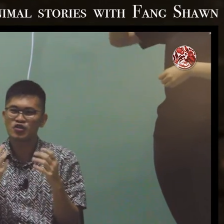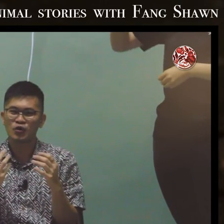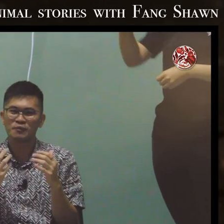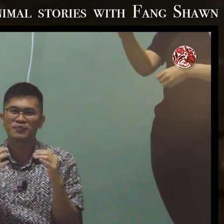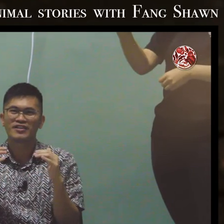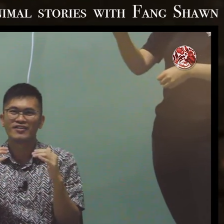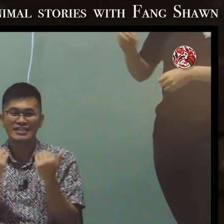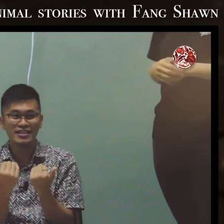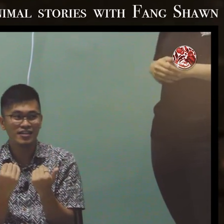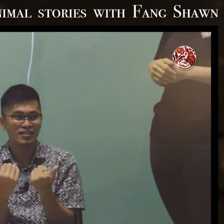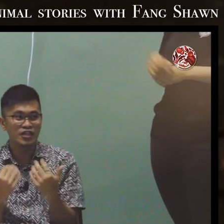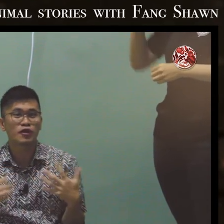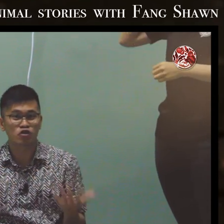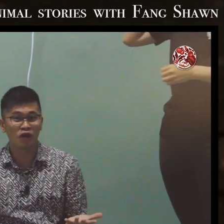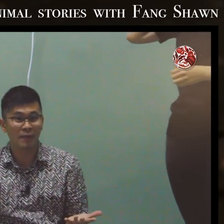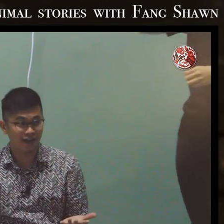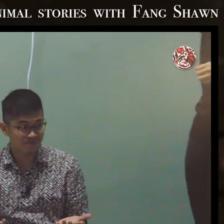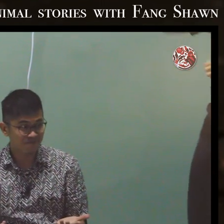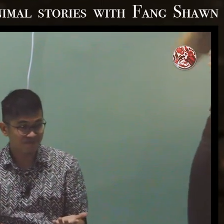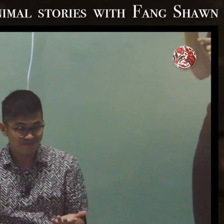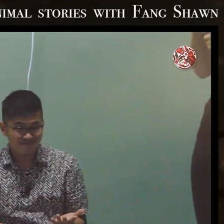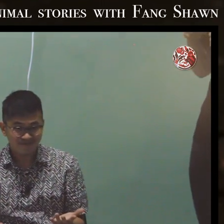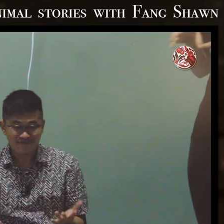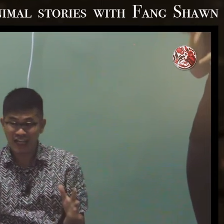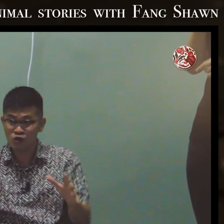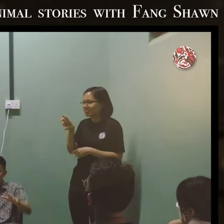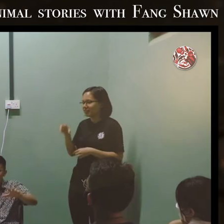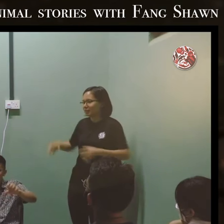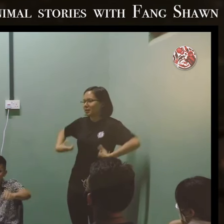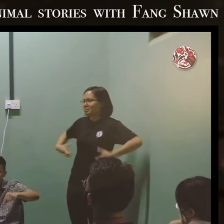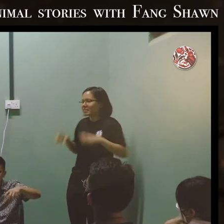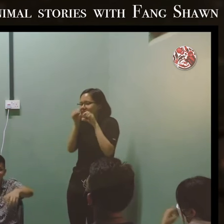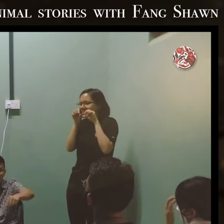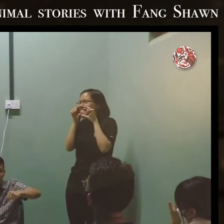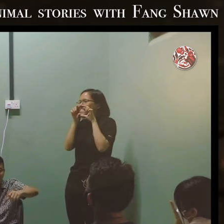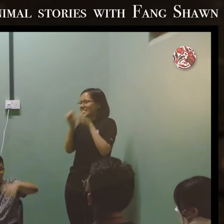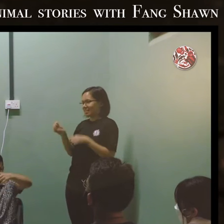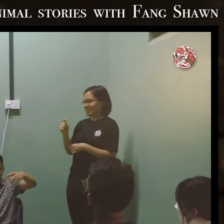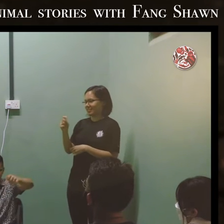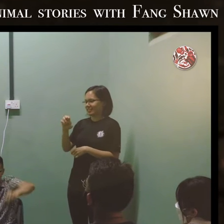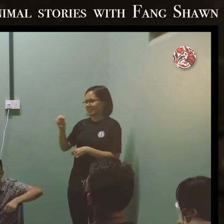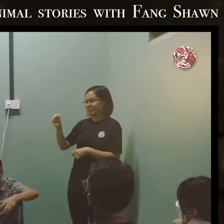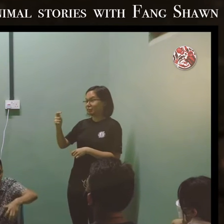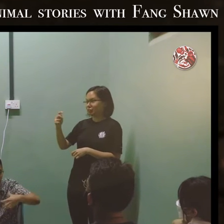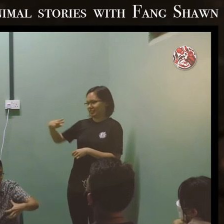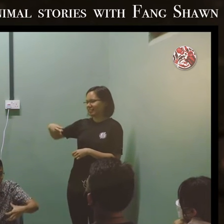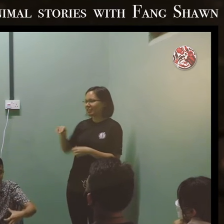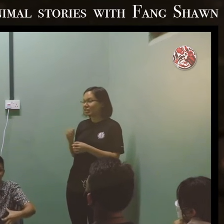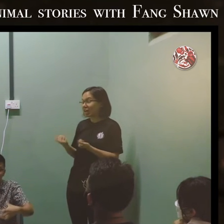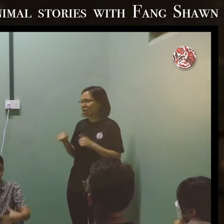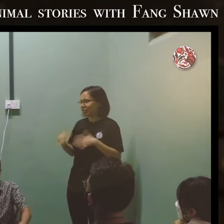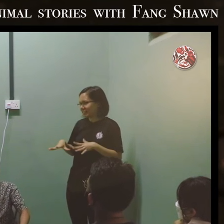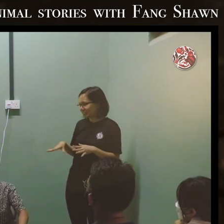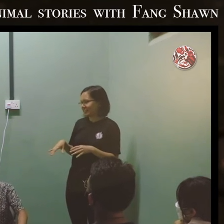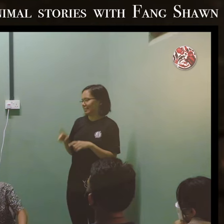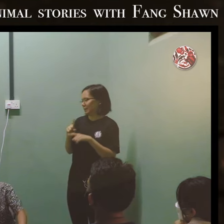monkey showed the teeth, he tried to taunt back. And so I really saw the monkey was on the ledge and he was really about to pounce. And